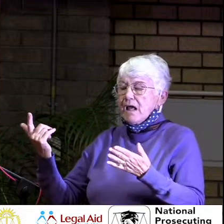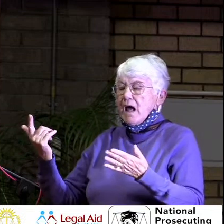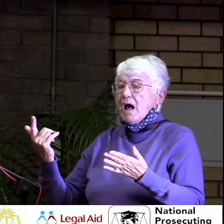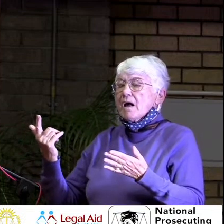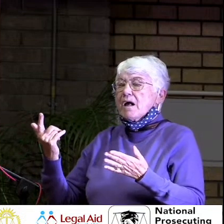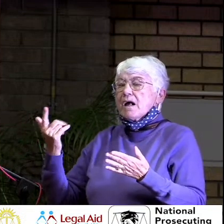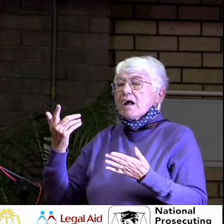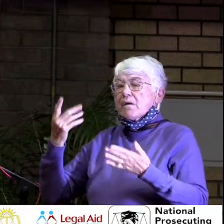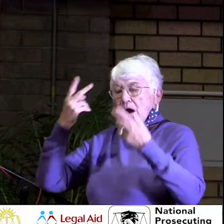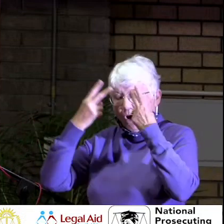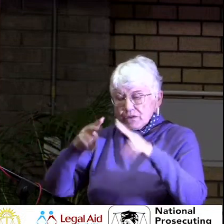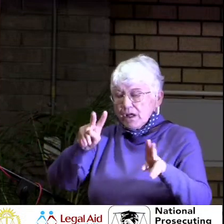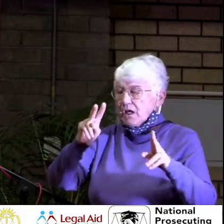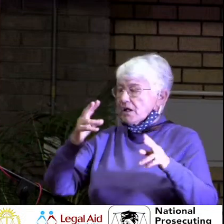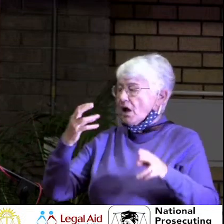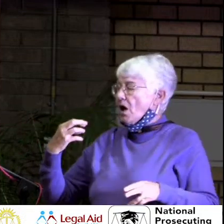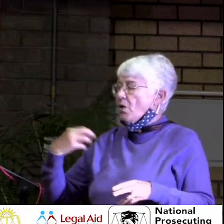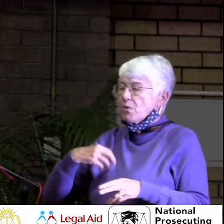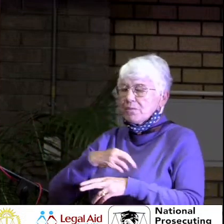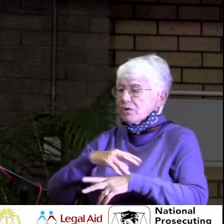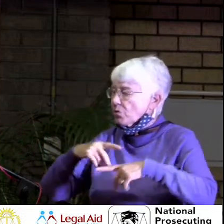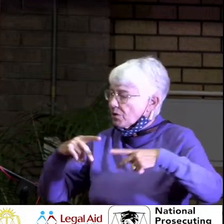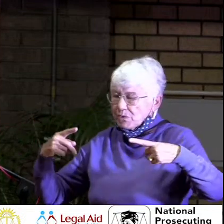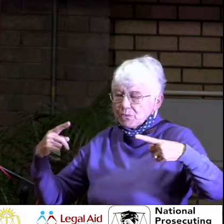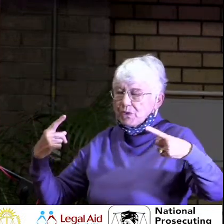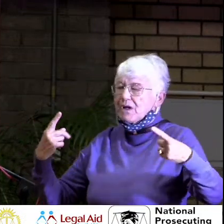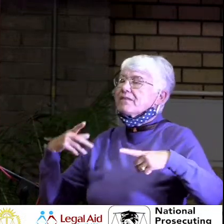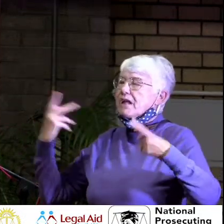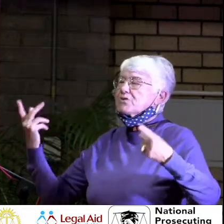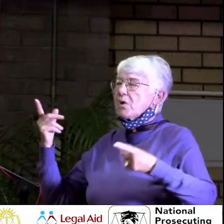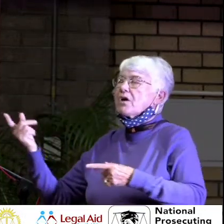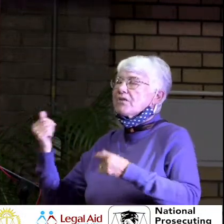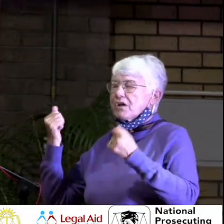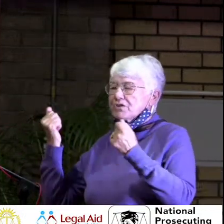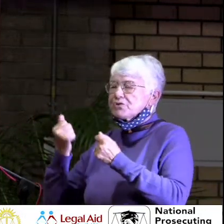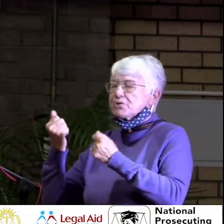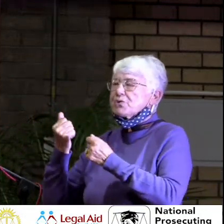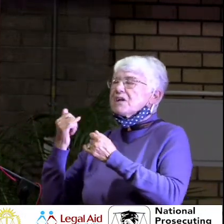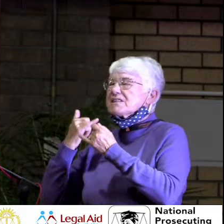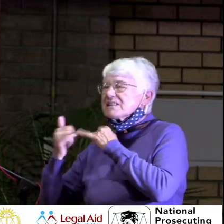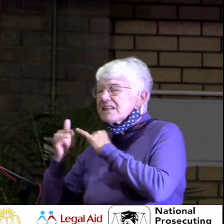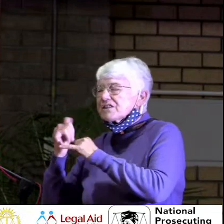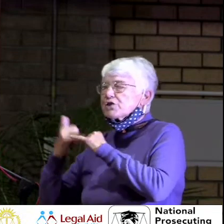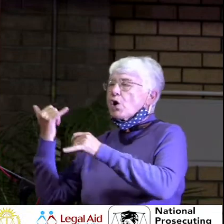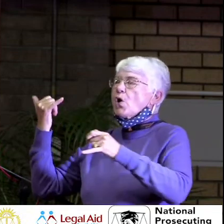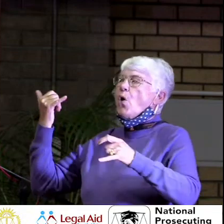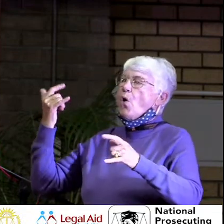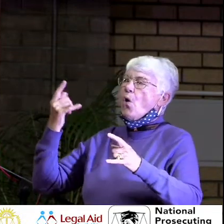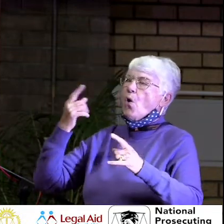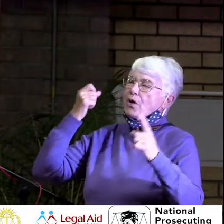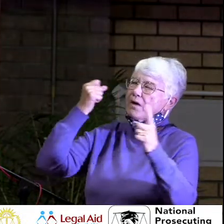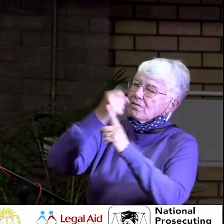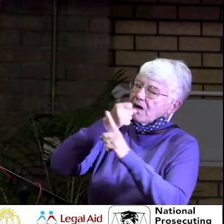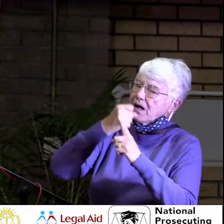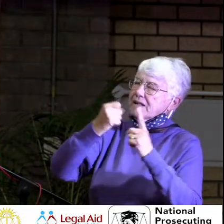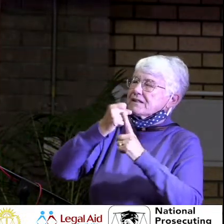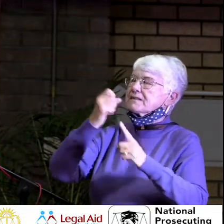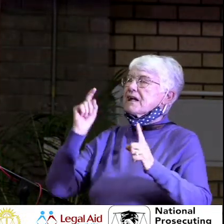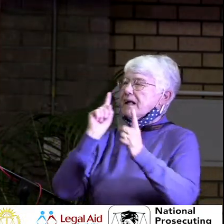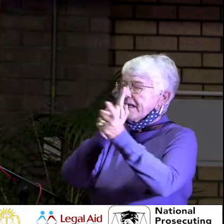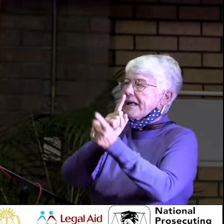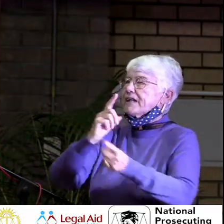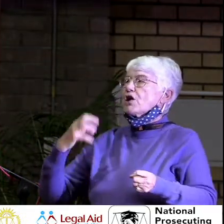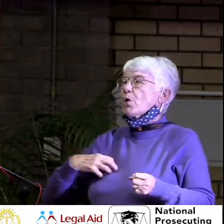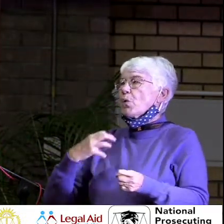of gender-based violence. Let me share with you then just the statistics of the Western Cape